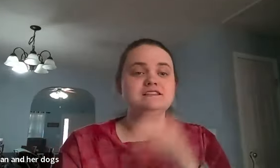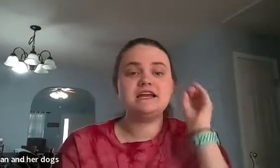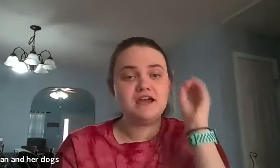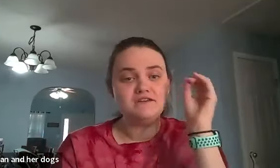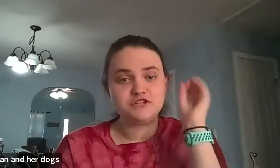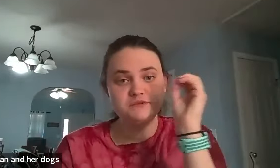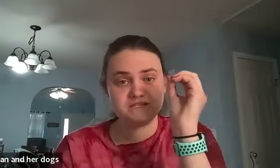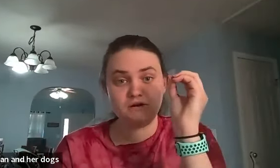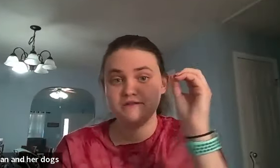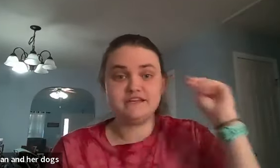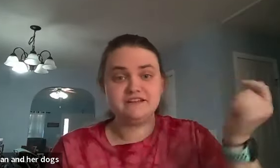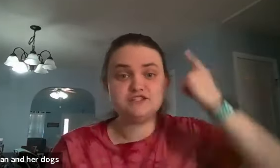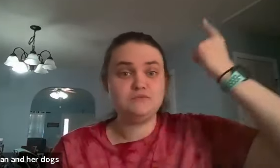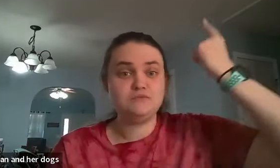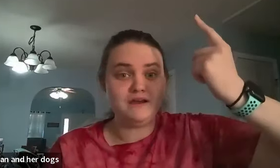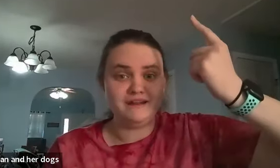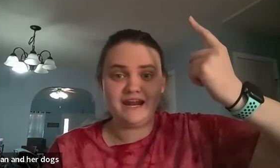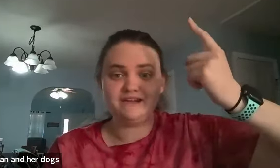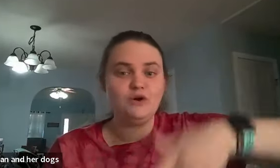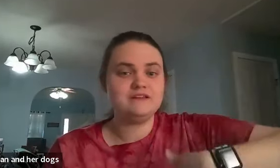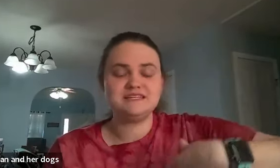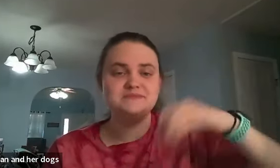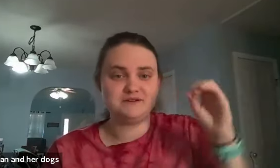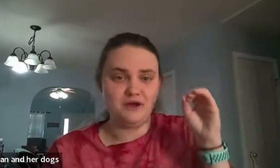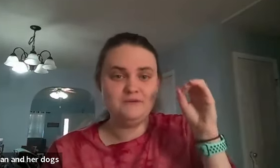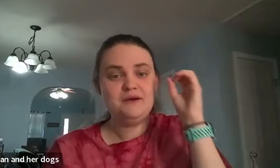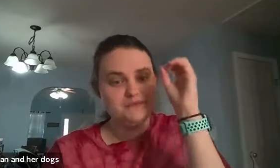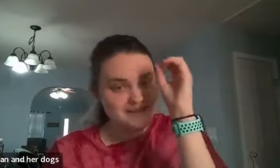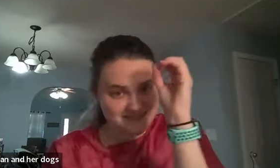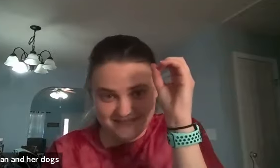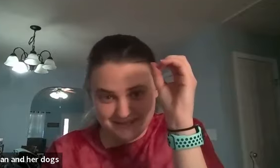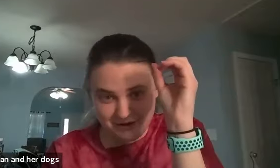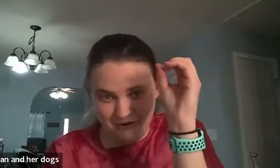I never start with 0. I'm like, let's do 1. And I totally skip 0. But yes, this is 0.